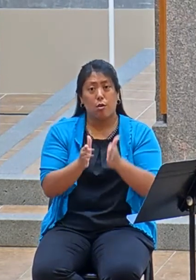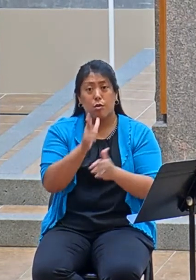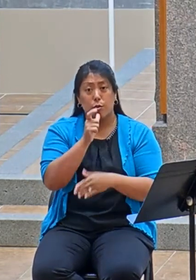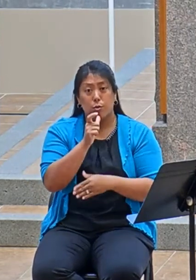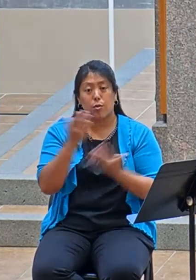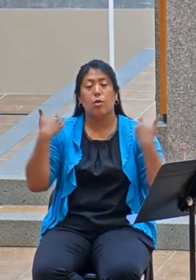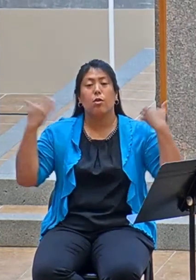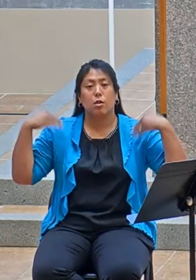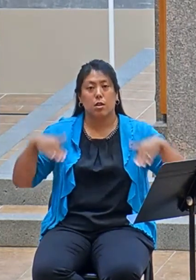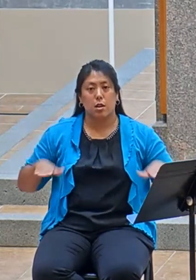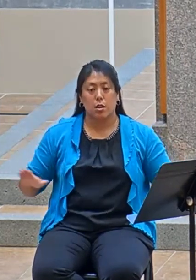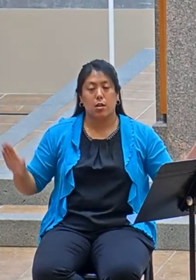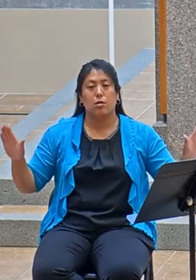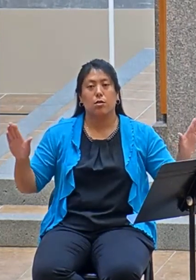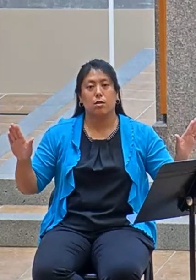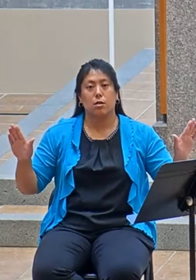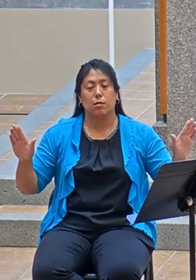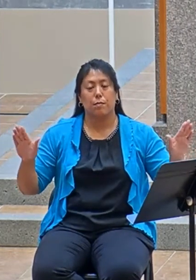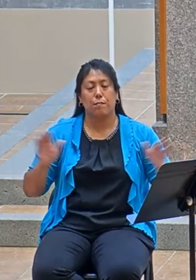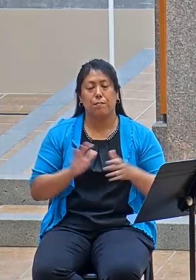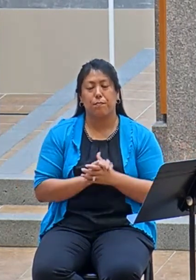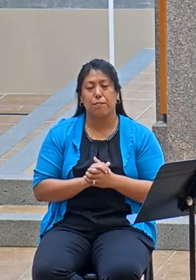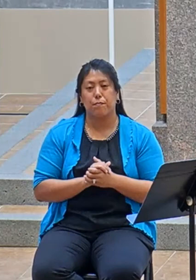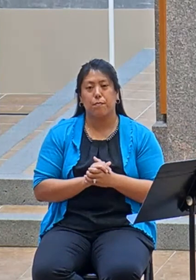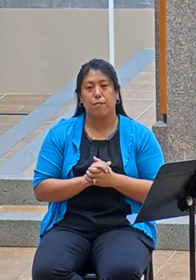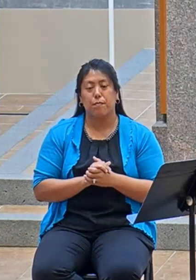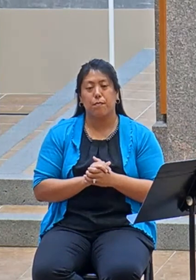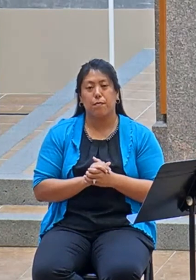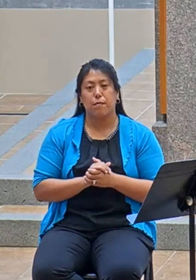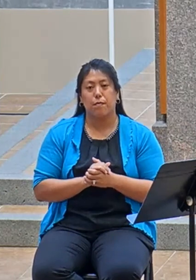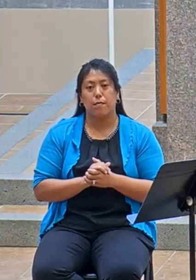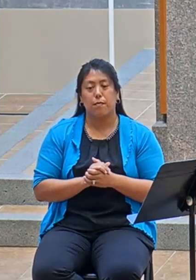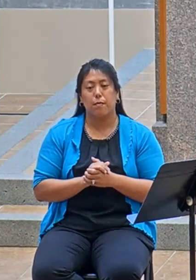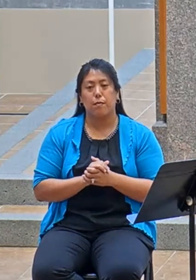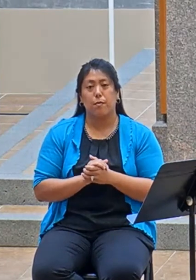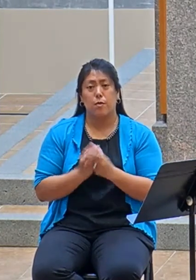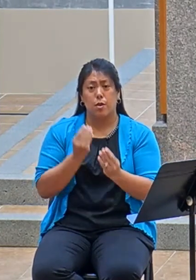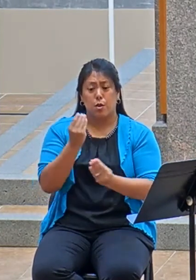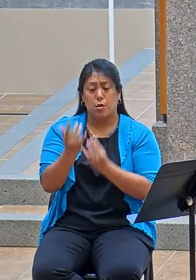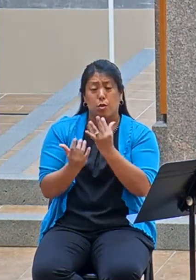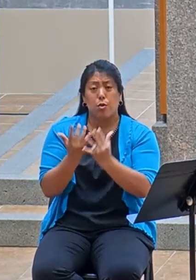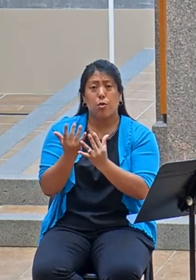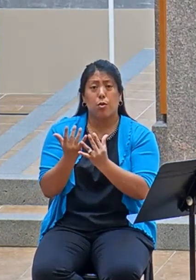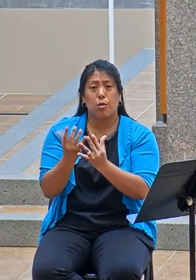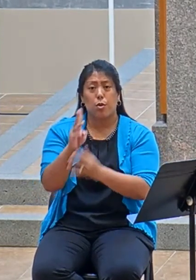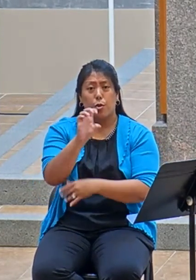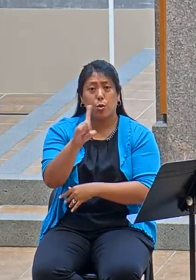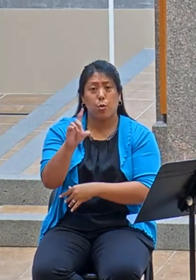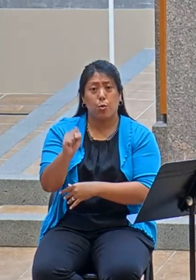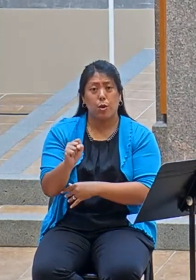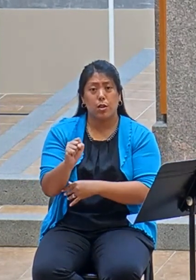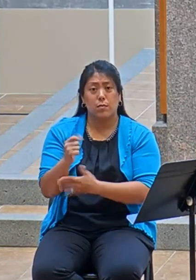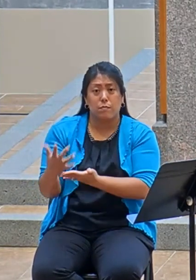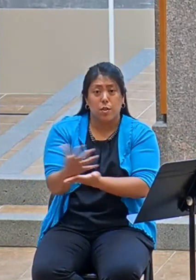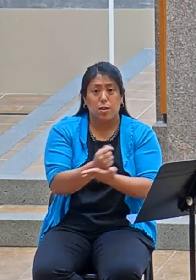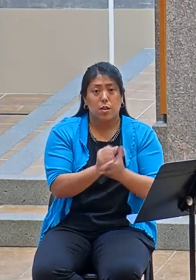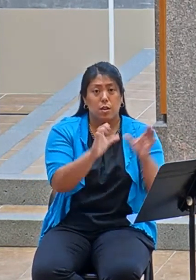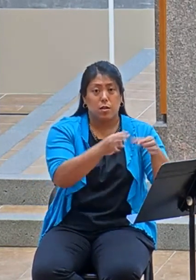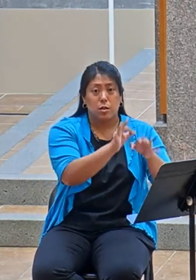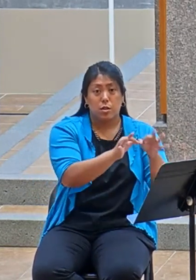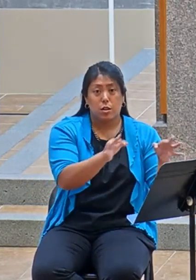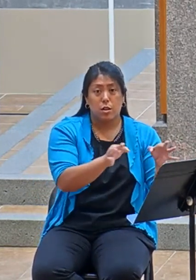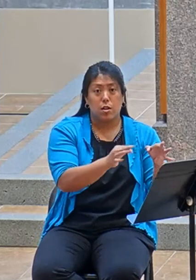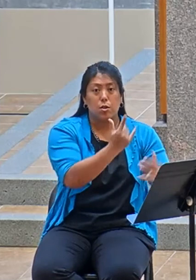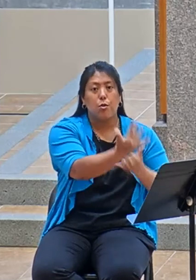the angels. And just as weeds are collected and burned up with fire, such it will happen at the end of